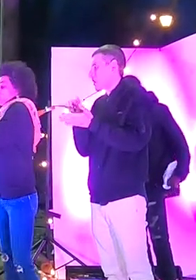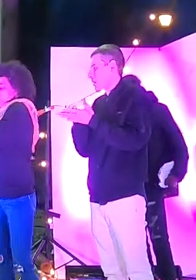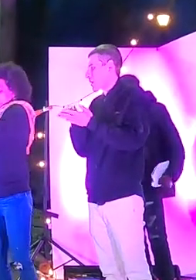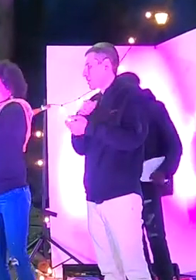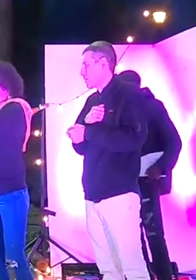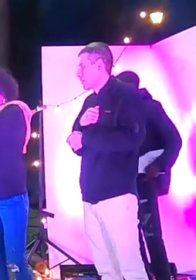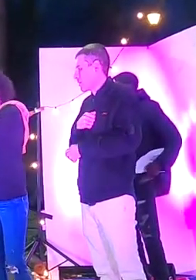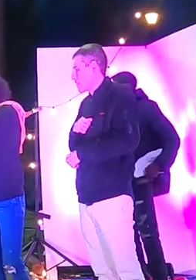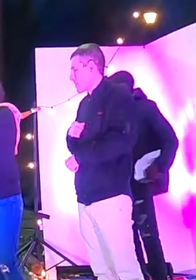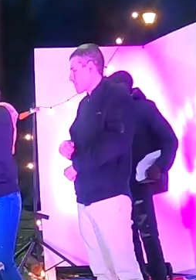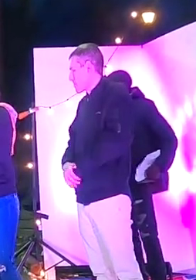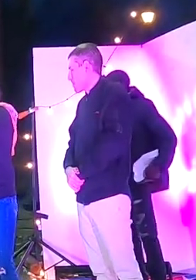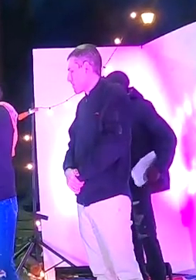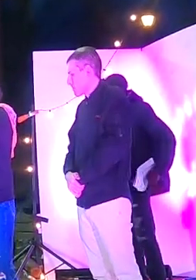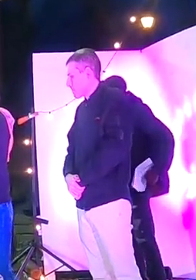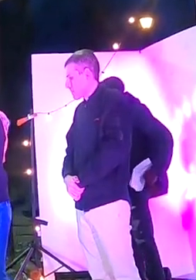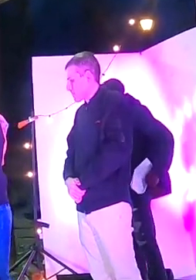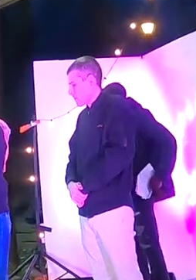tall you are.